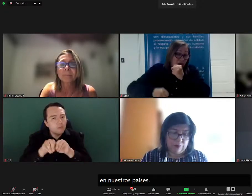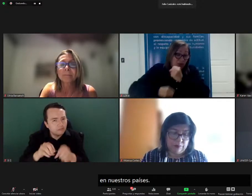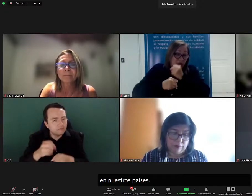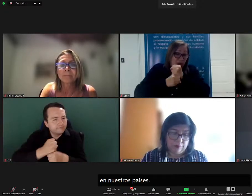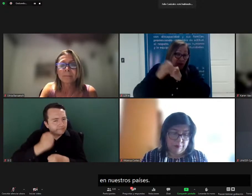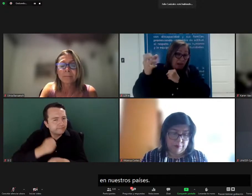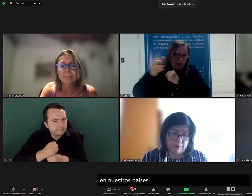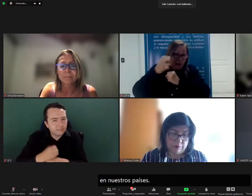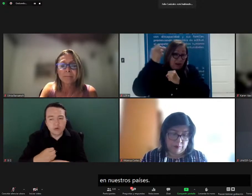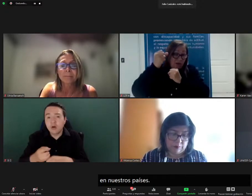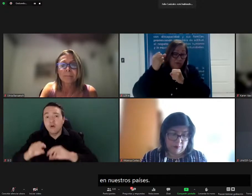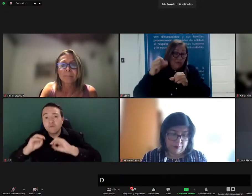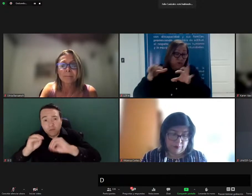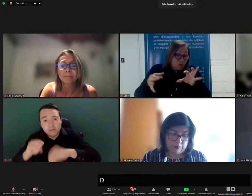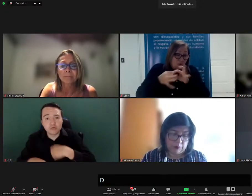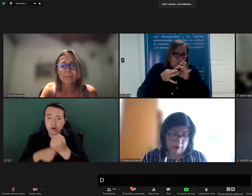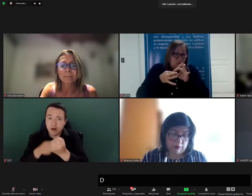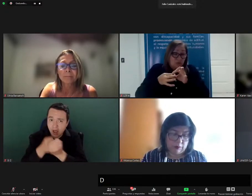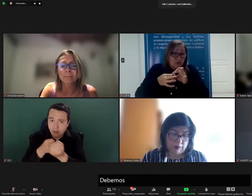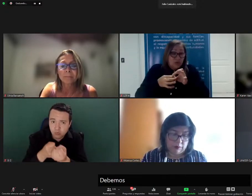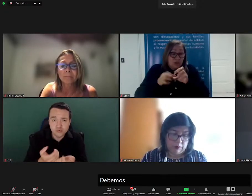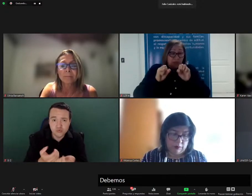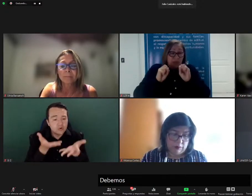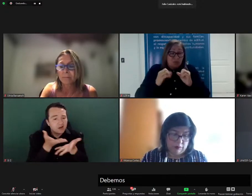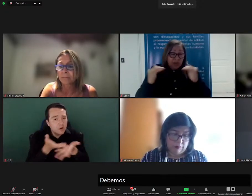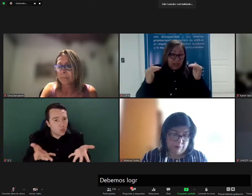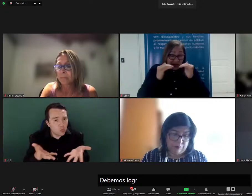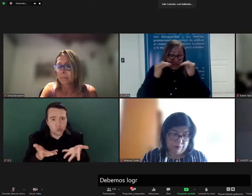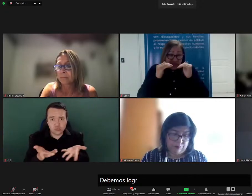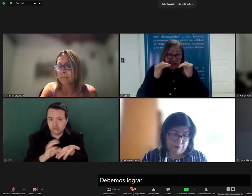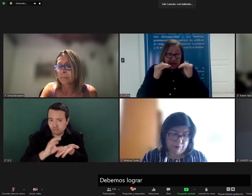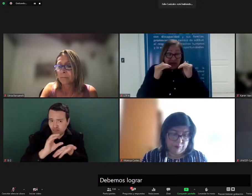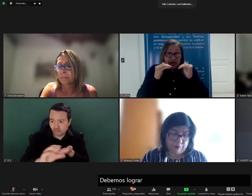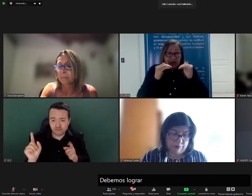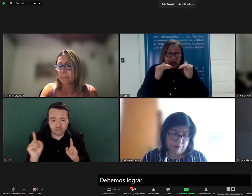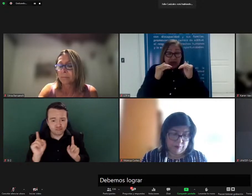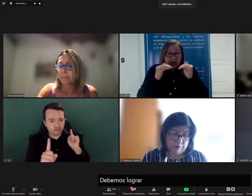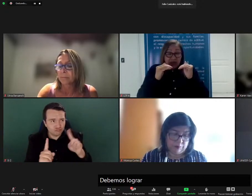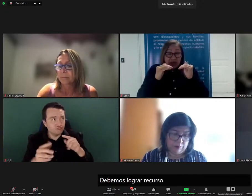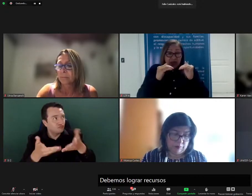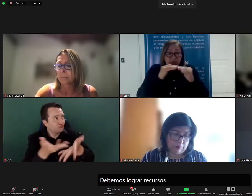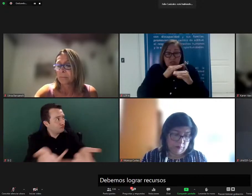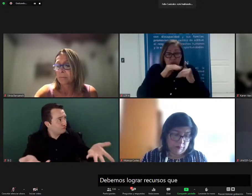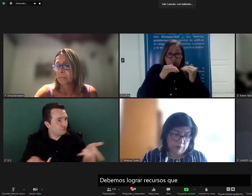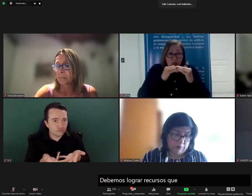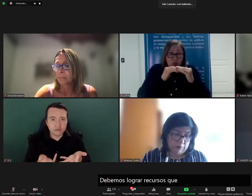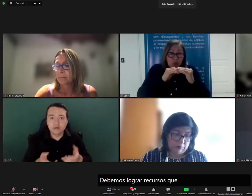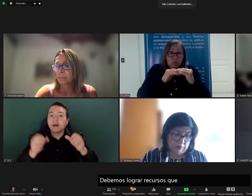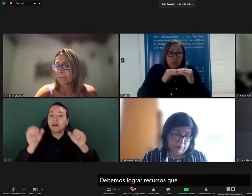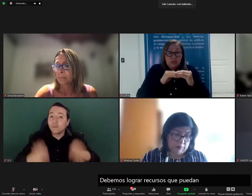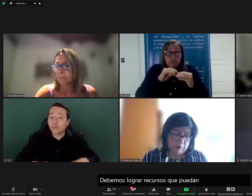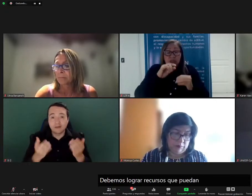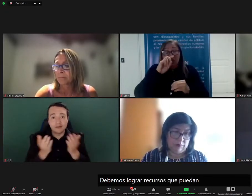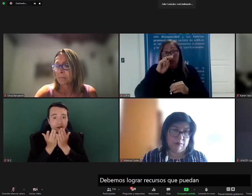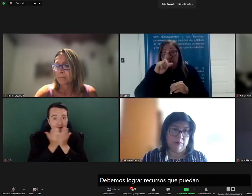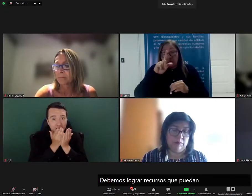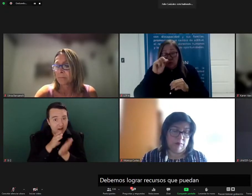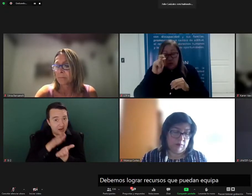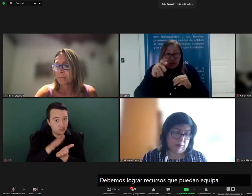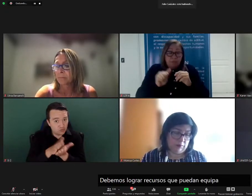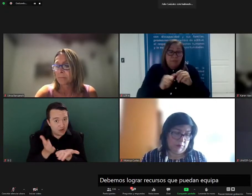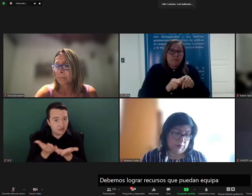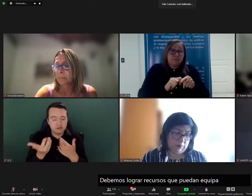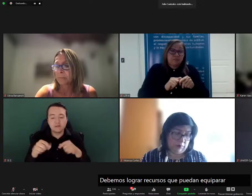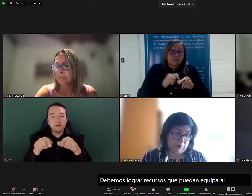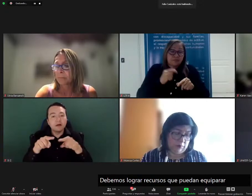formation training more resources that will equal the condition of our students in